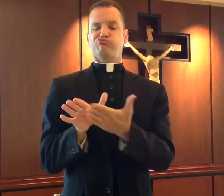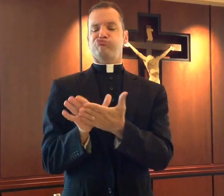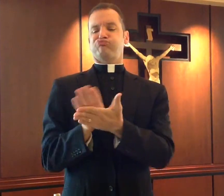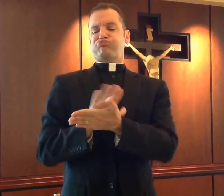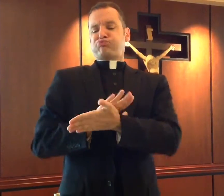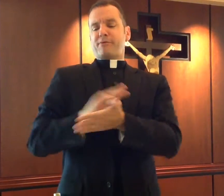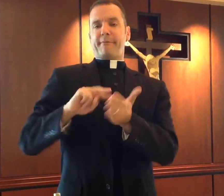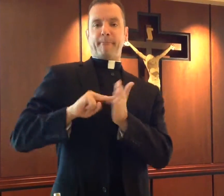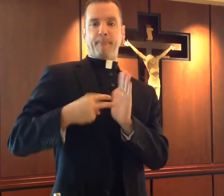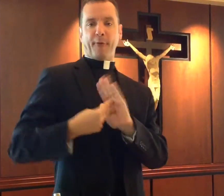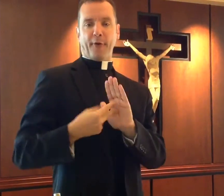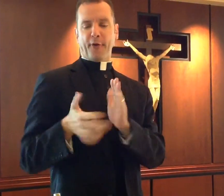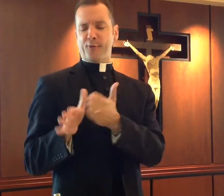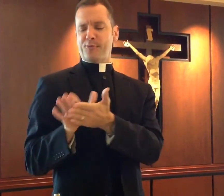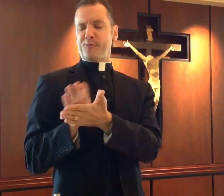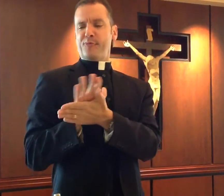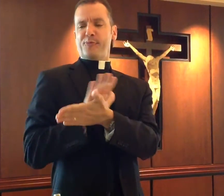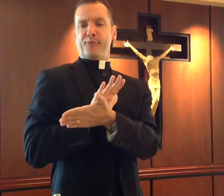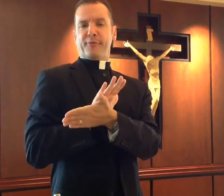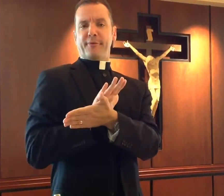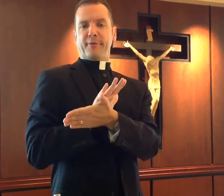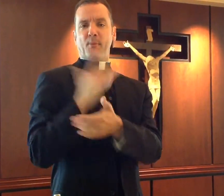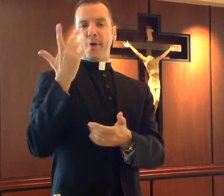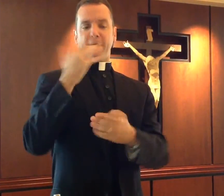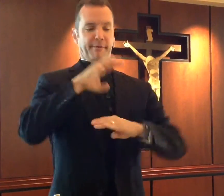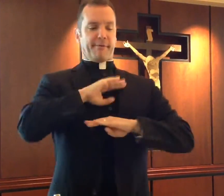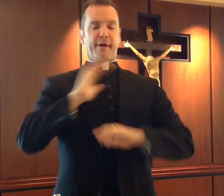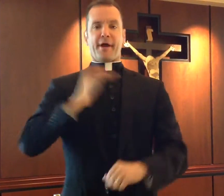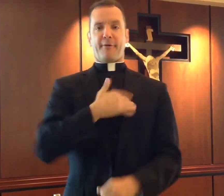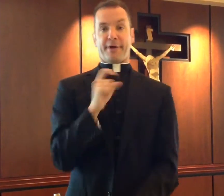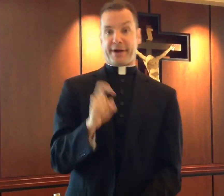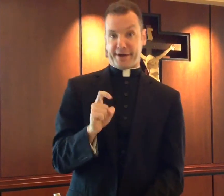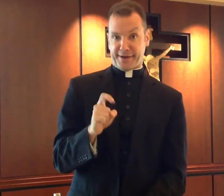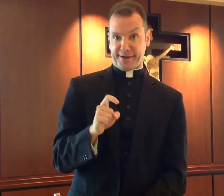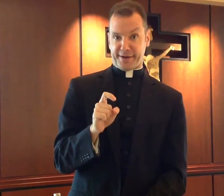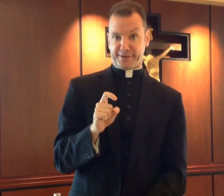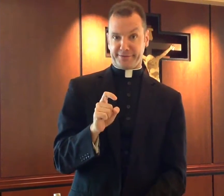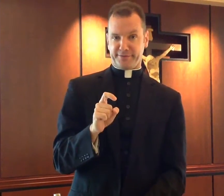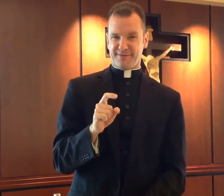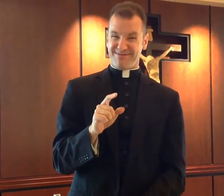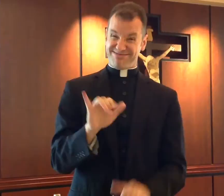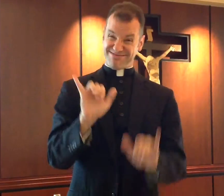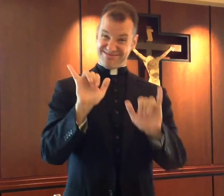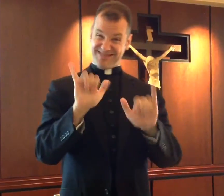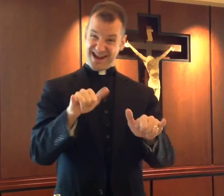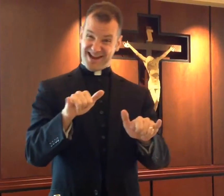Him saying that is extremely clear, yet we can sometimes skew his message to match our